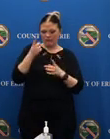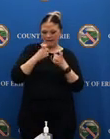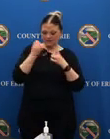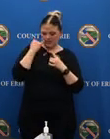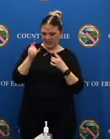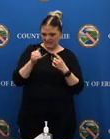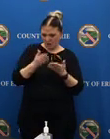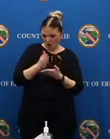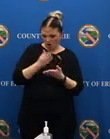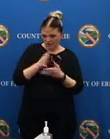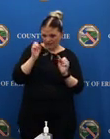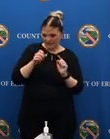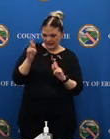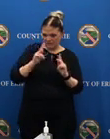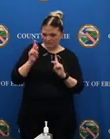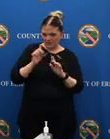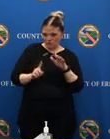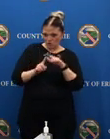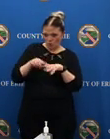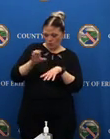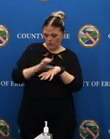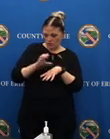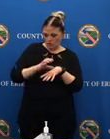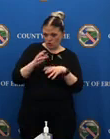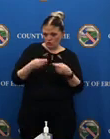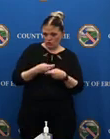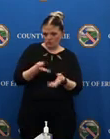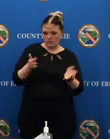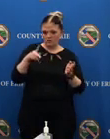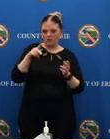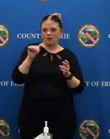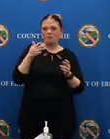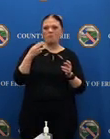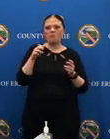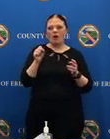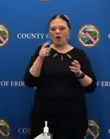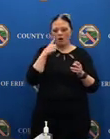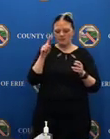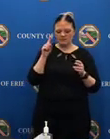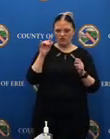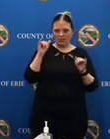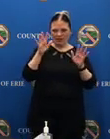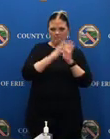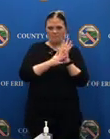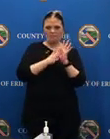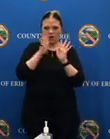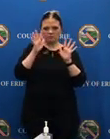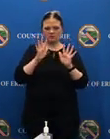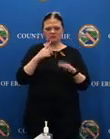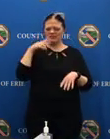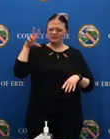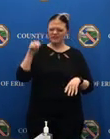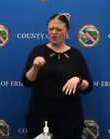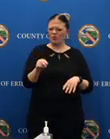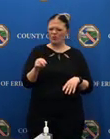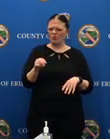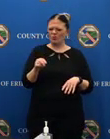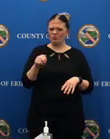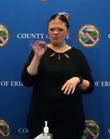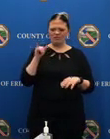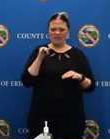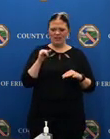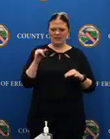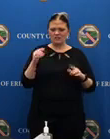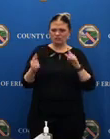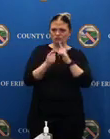if he had people come to his church and he handed out palms for Palm Sunday, and the answer is no. Just that's connection,